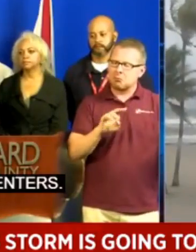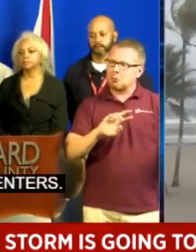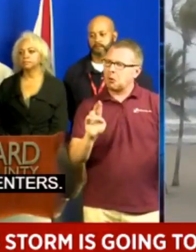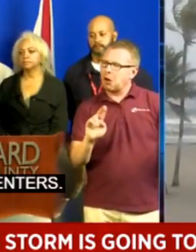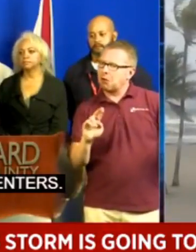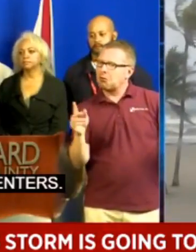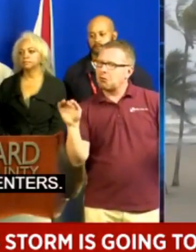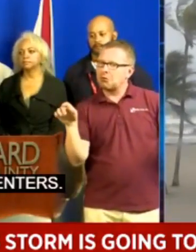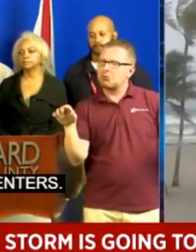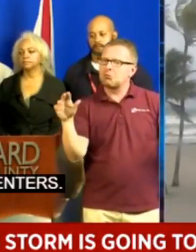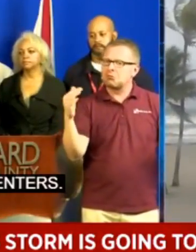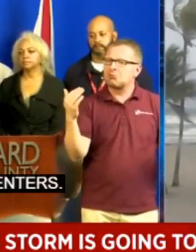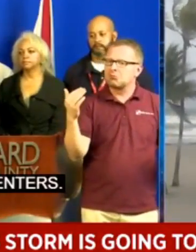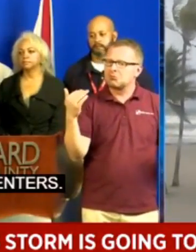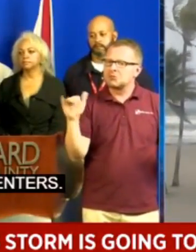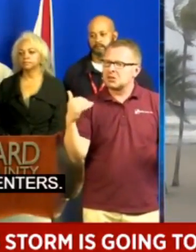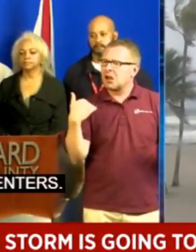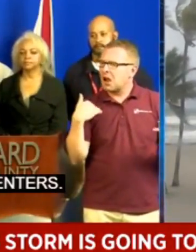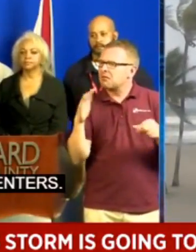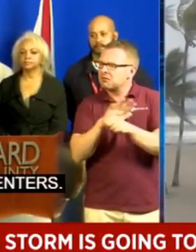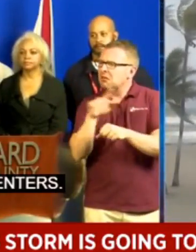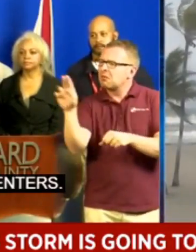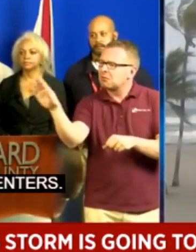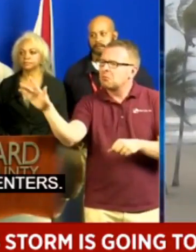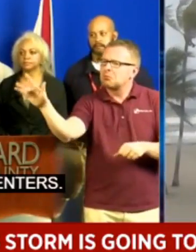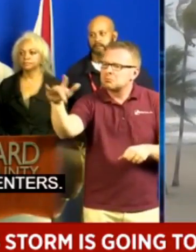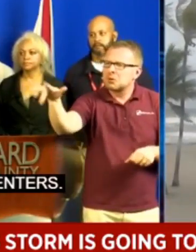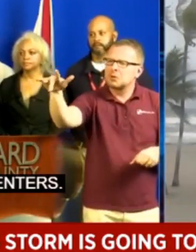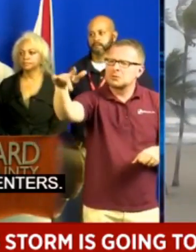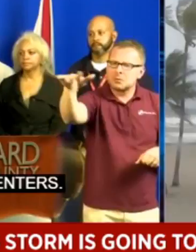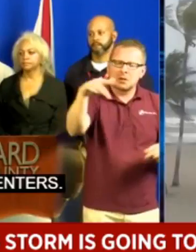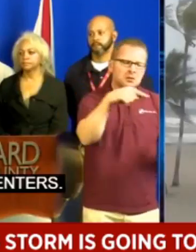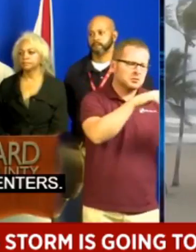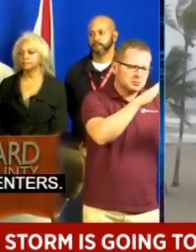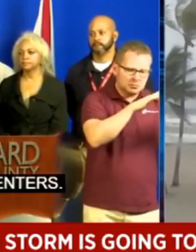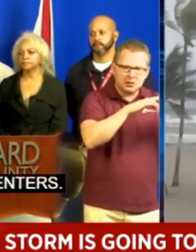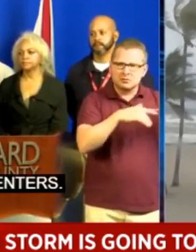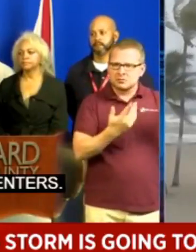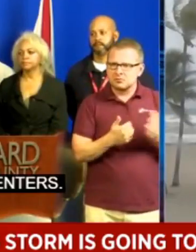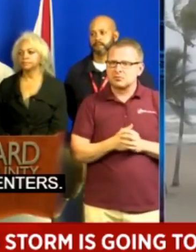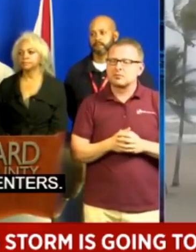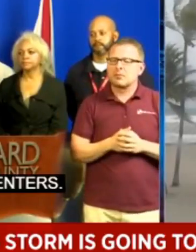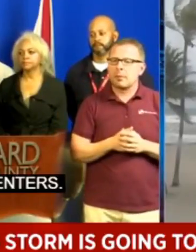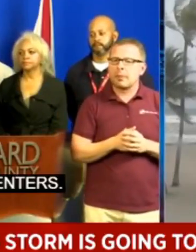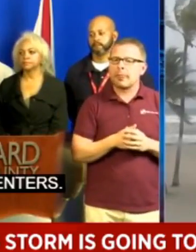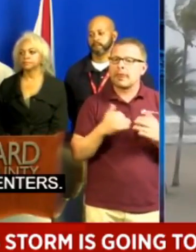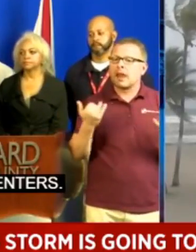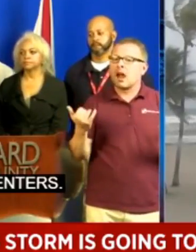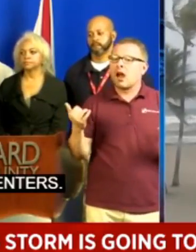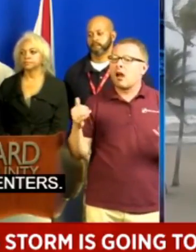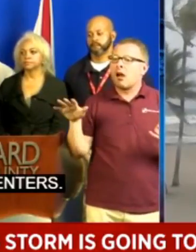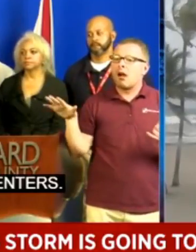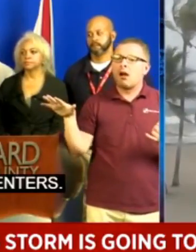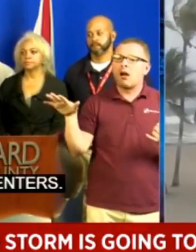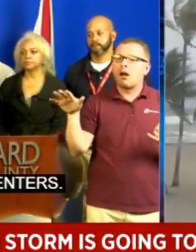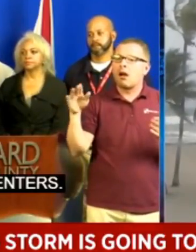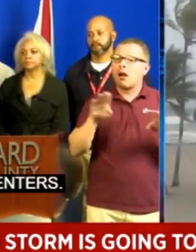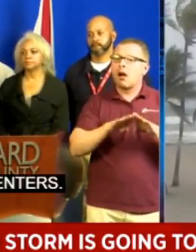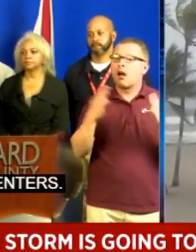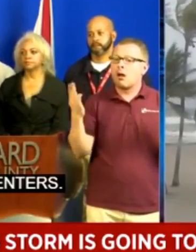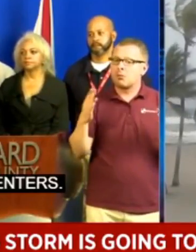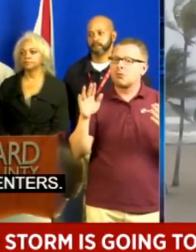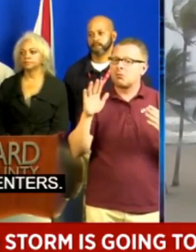capacity. Do you know what the overall capacity is of all the shelters that are open right now? 20,000.